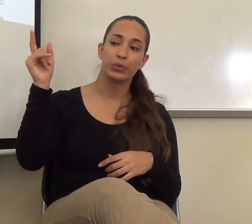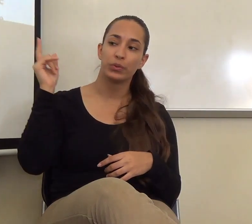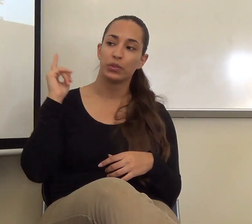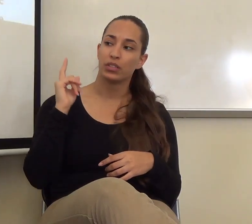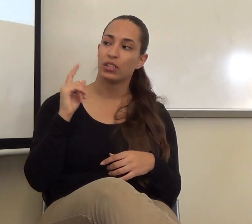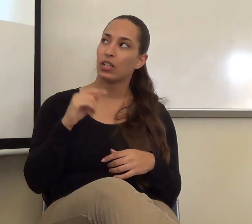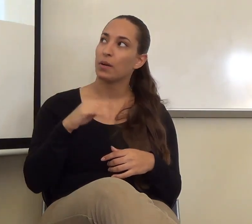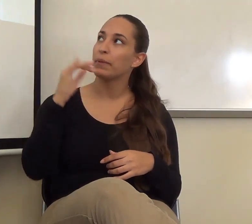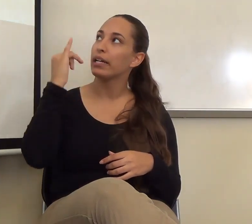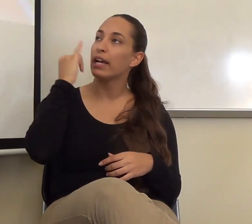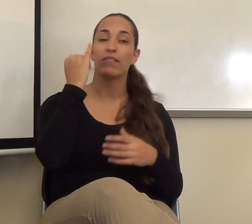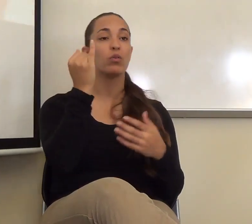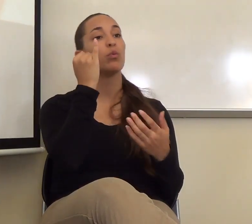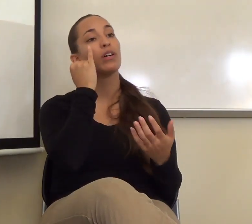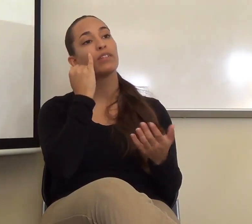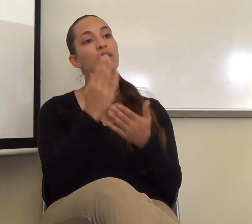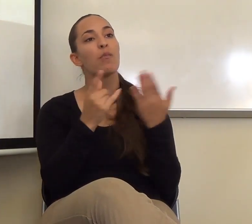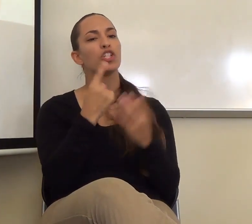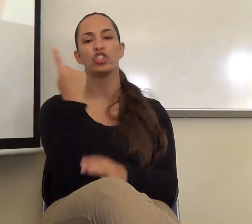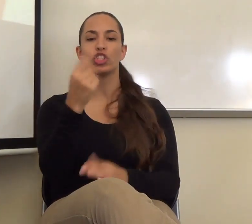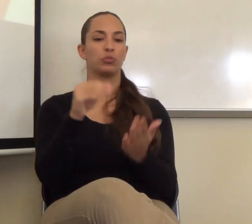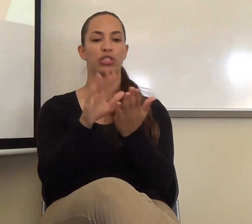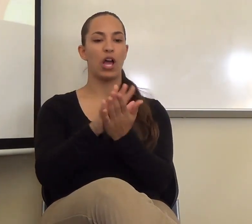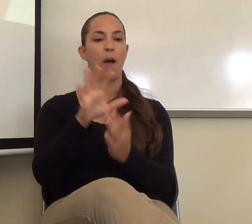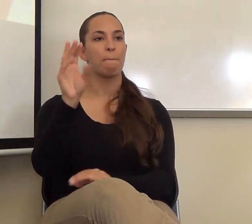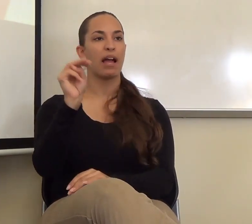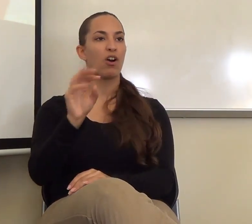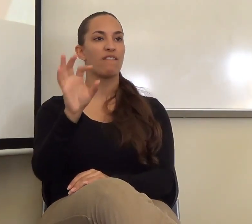what about if somebody just put Michael Faraday here?